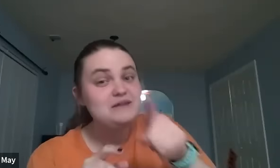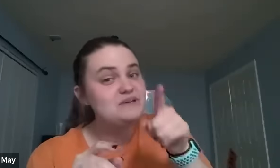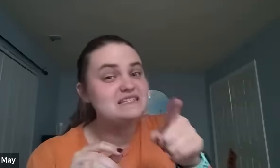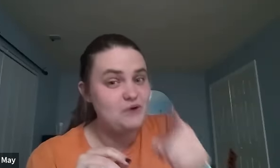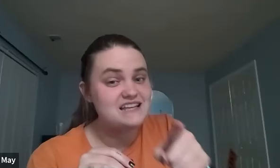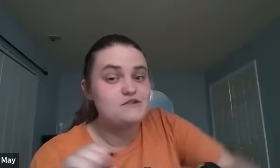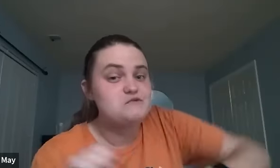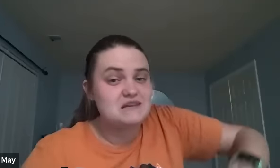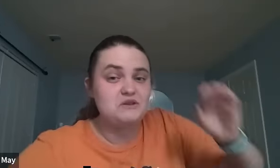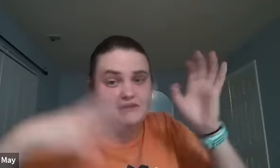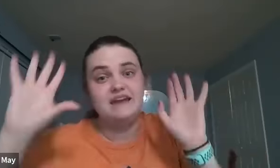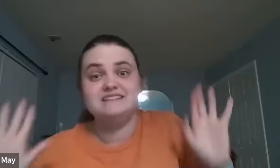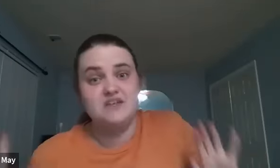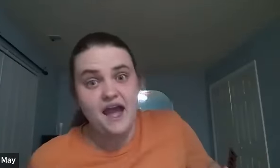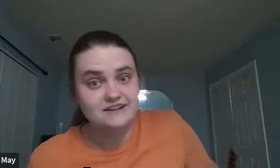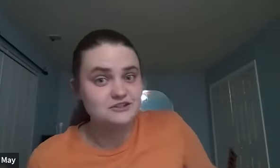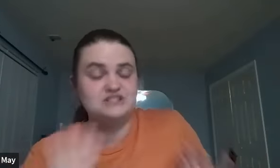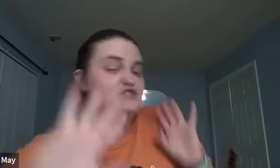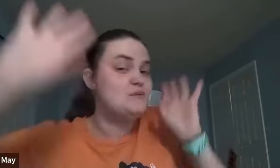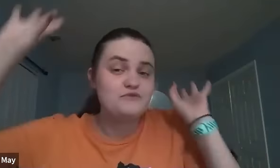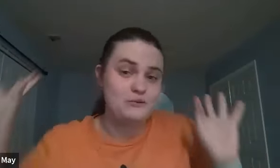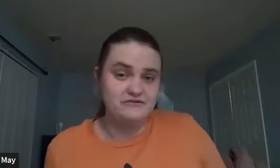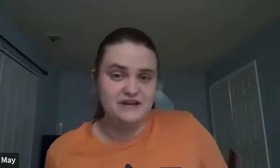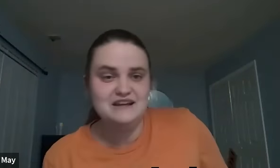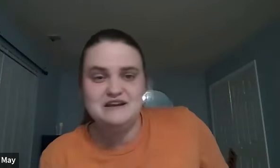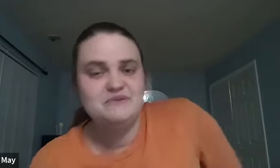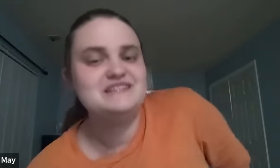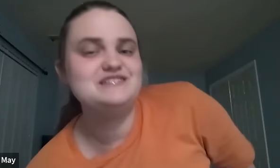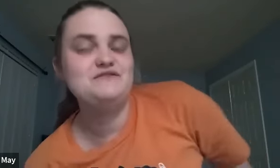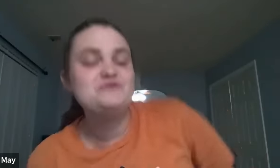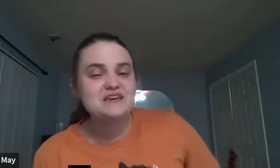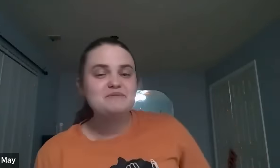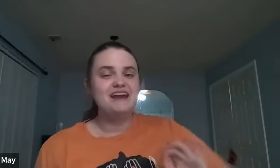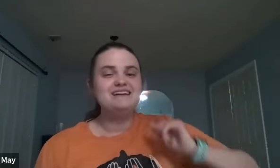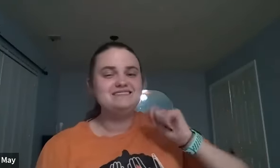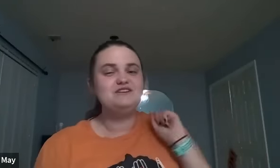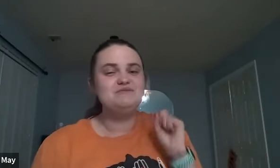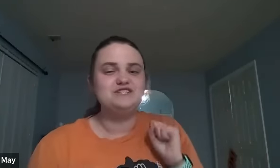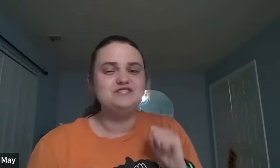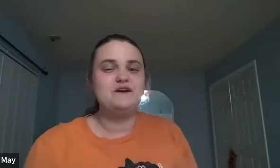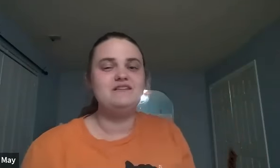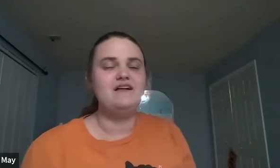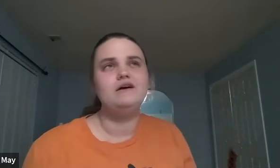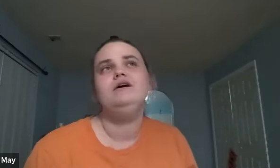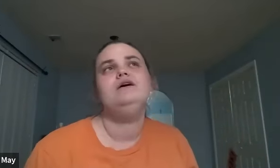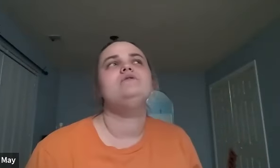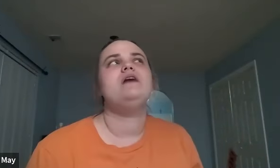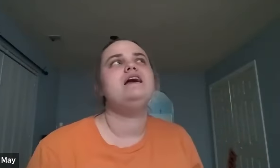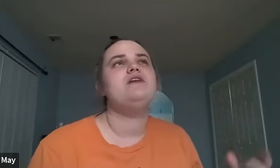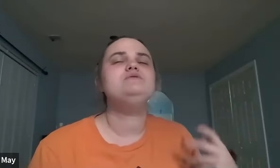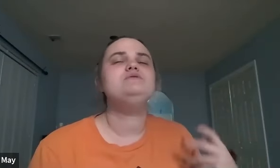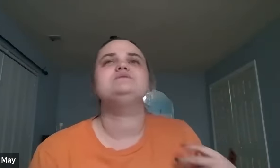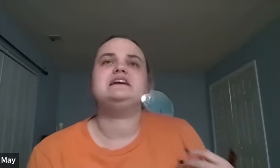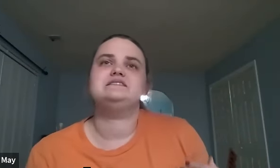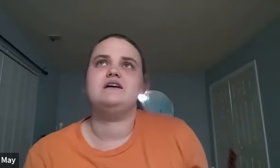be surprised if it was something related to that or some form of it. Because if you think about it, ASL can be just very like, well, if I were to make a sign